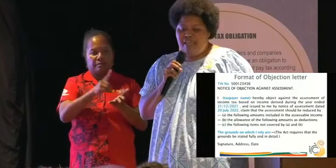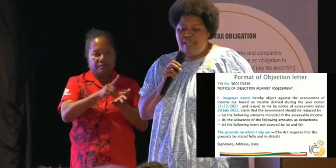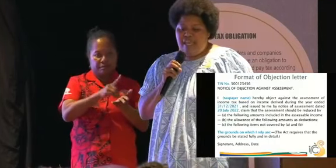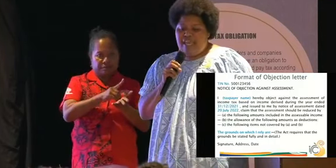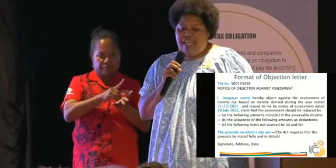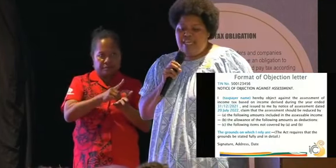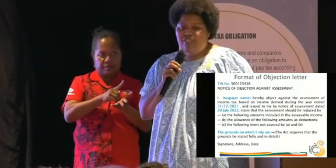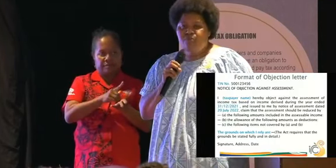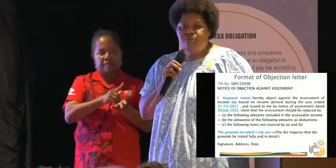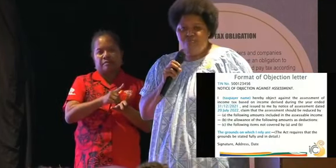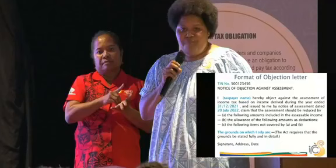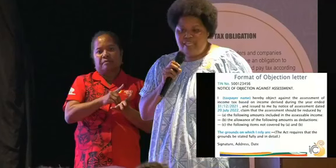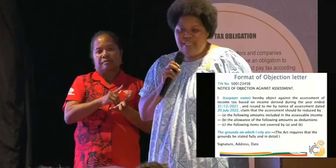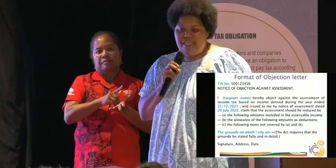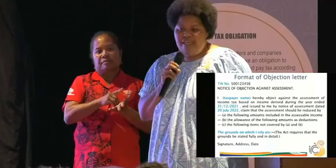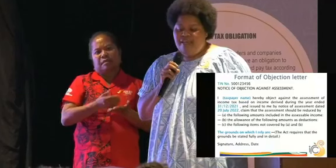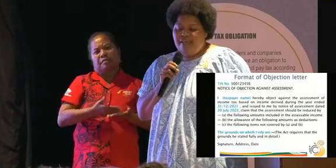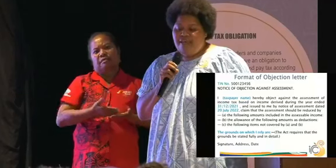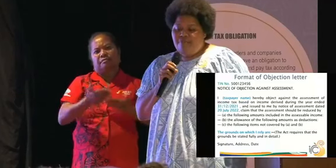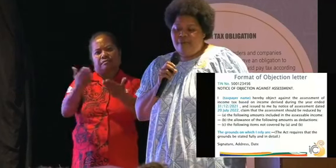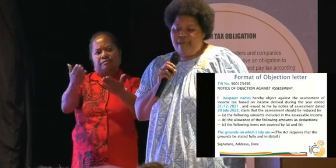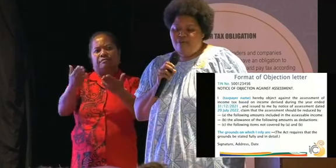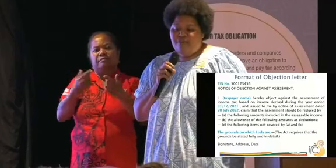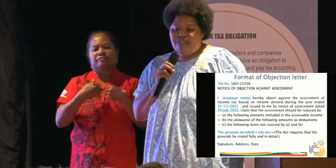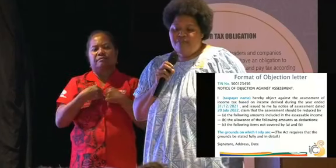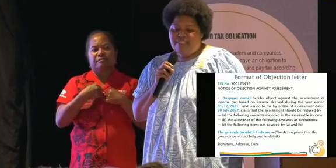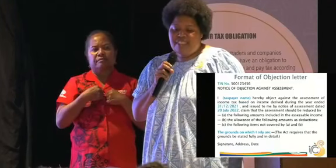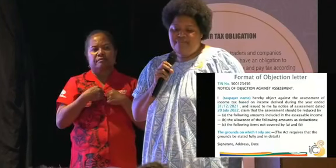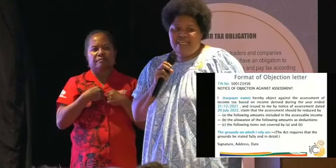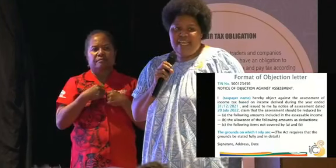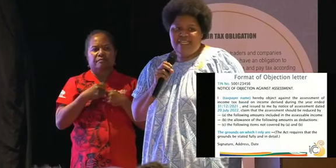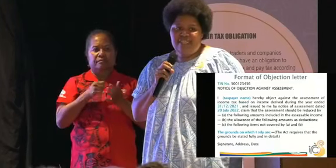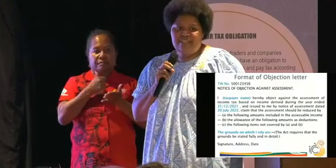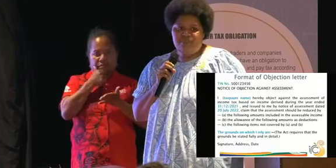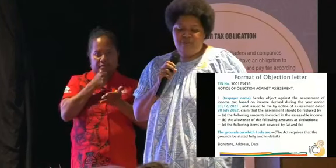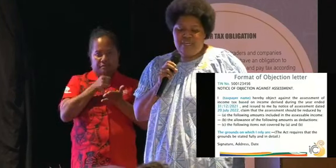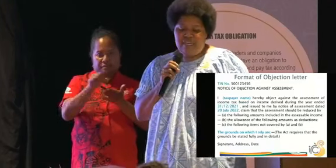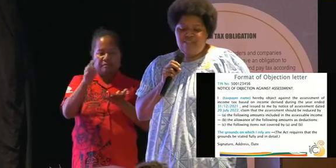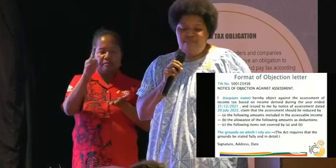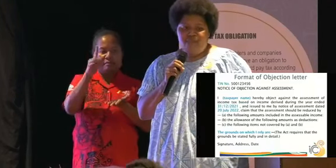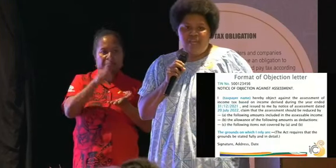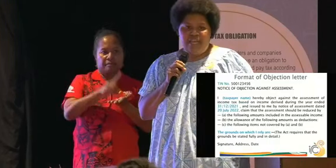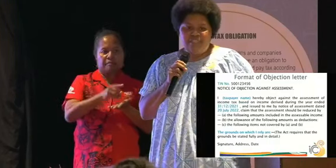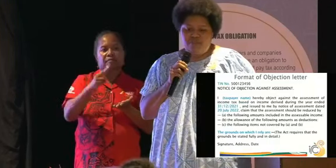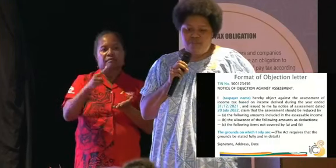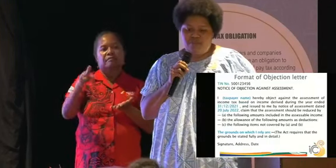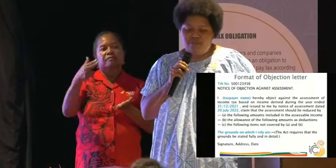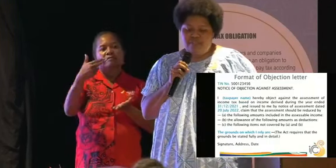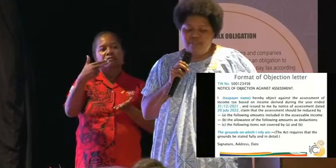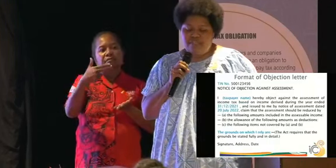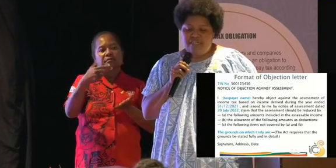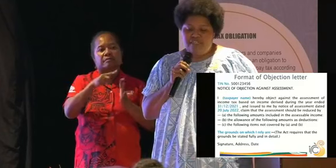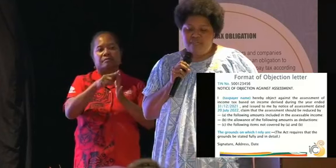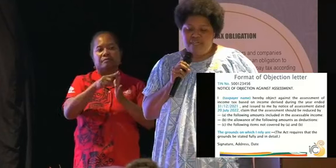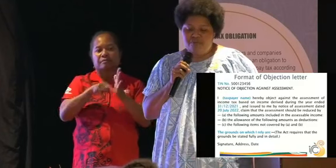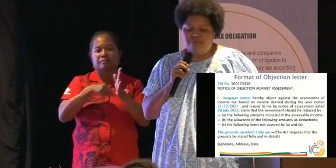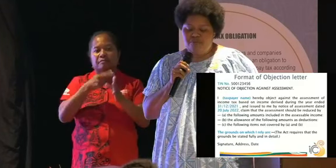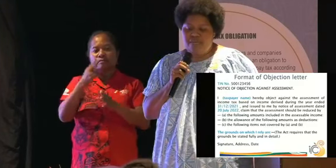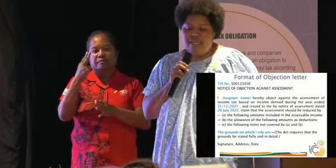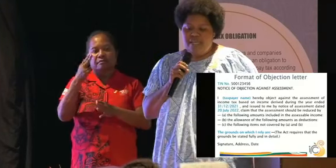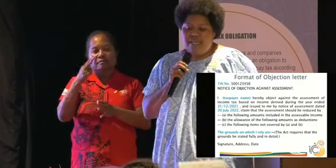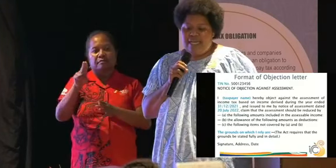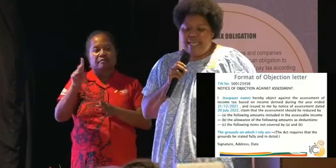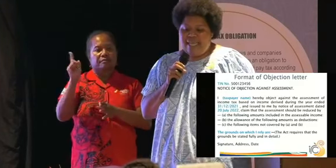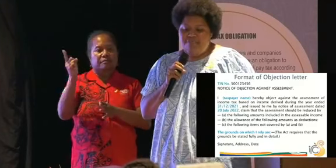31st/12/2001, and issued to me by notice of assessment dated 20th of July